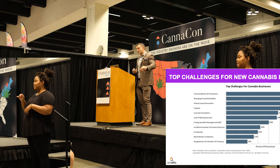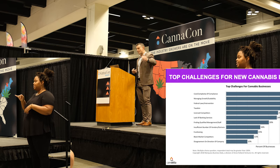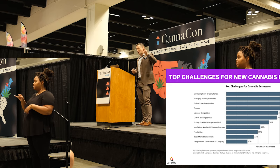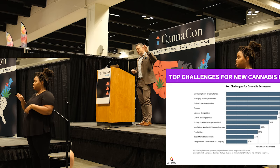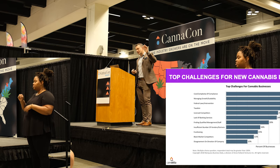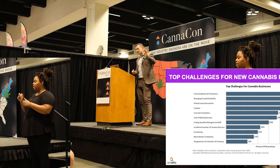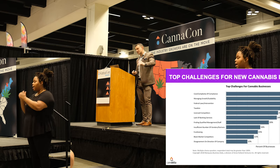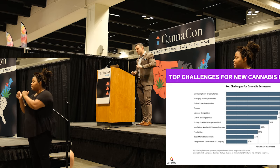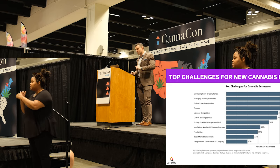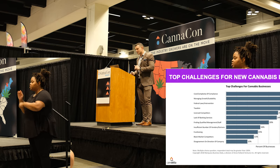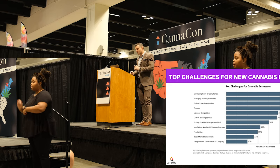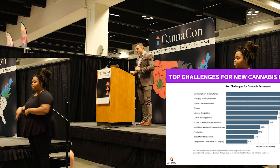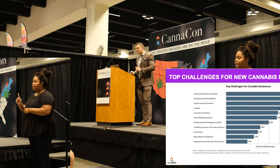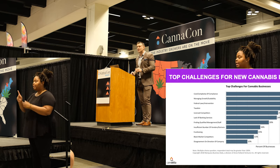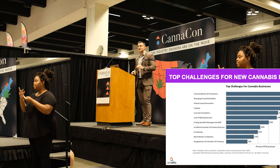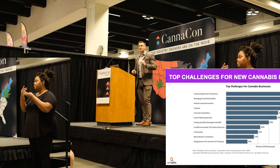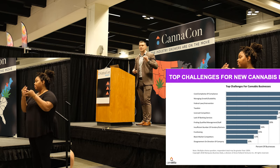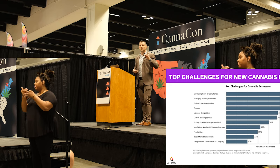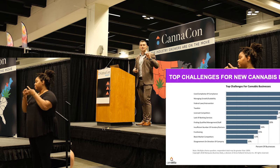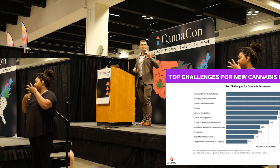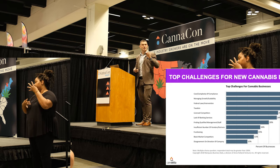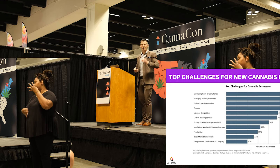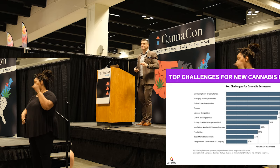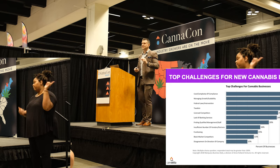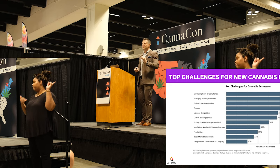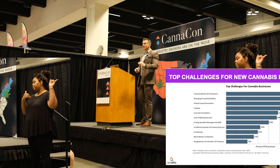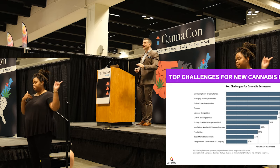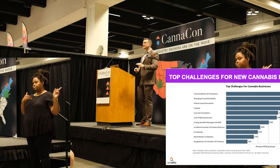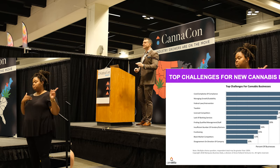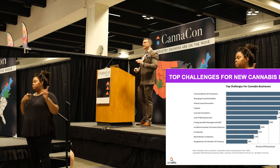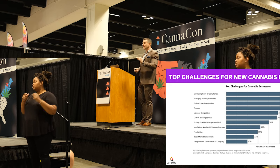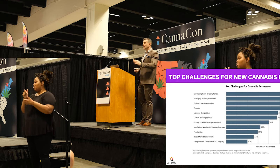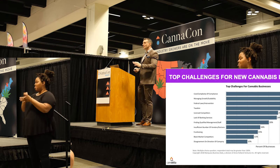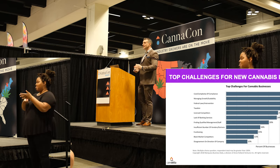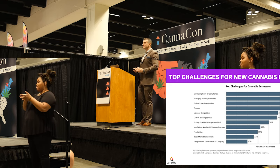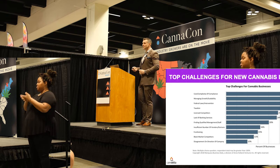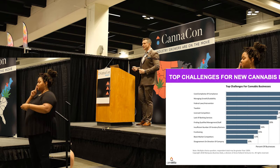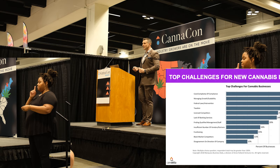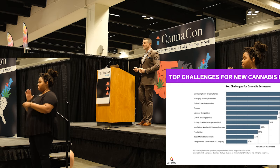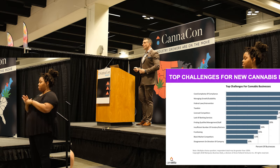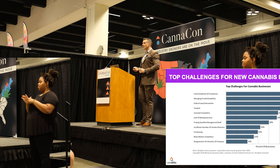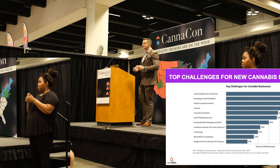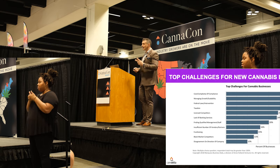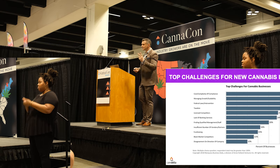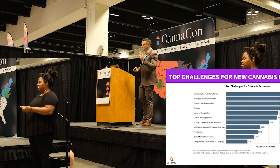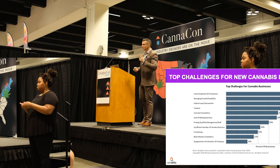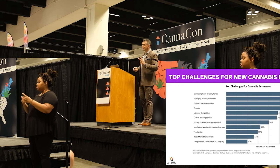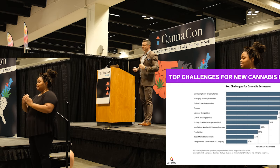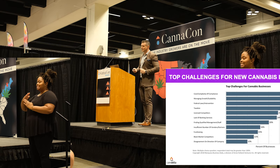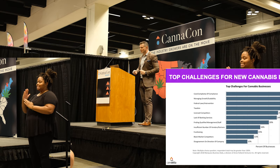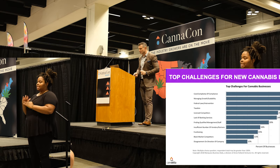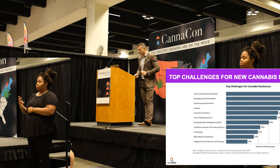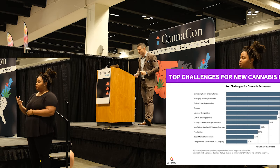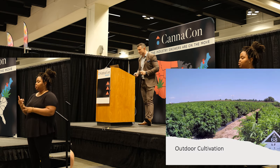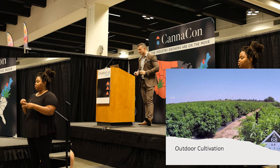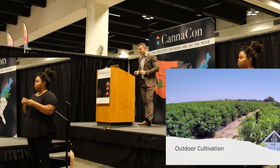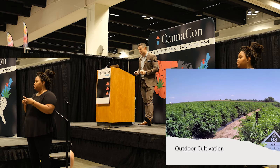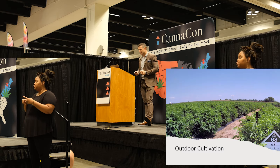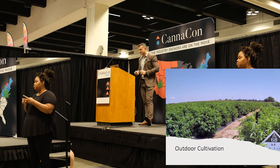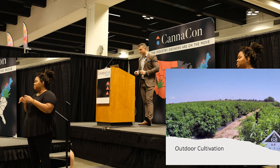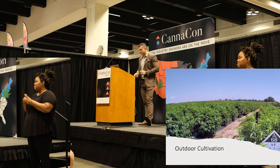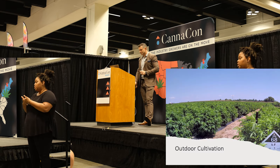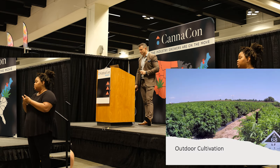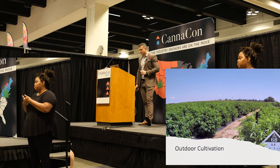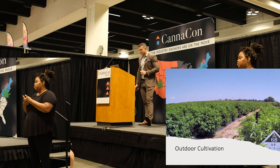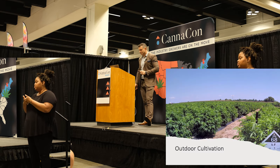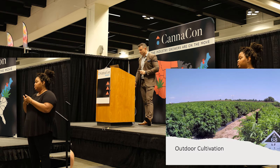competition, banking, and the list sort of goes on from there. But the cost of compliance, again, remains to be one of the top two things that folks struggle with as a